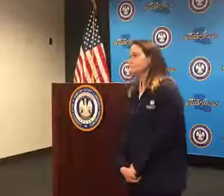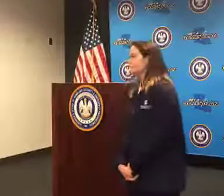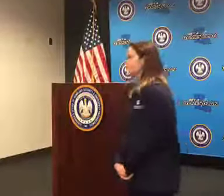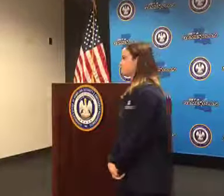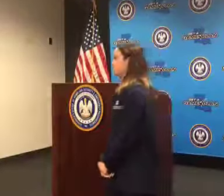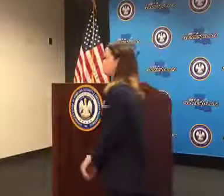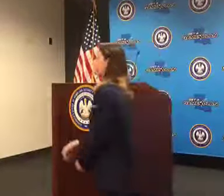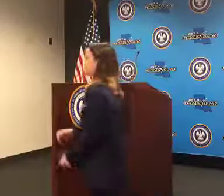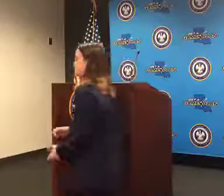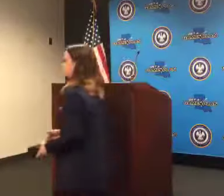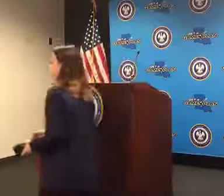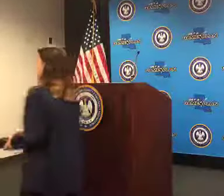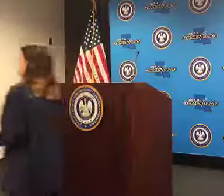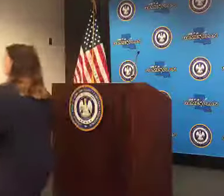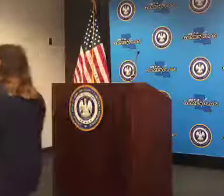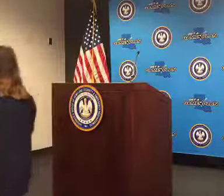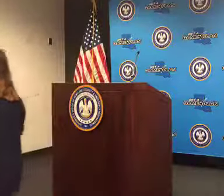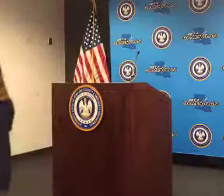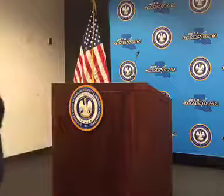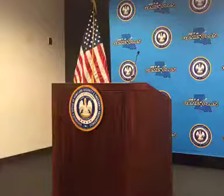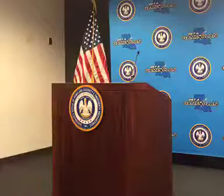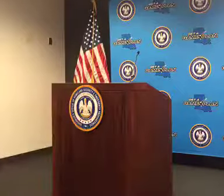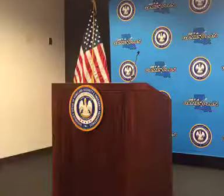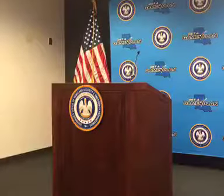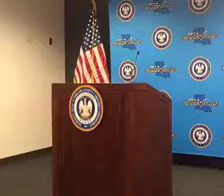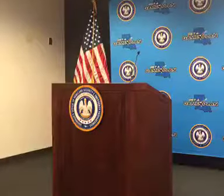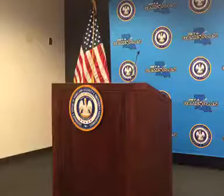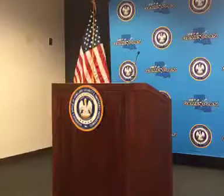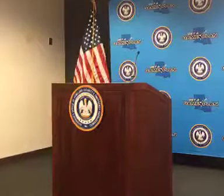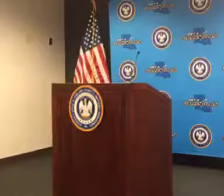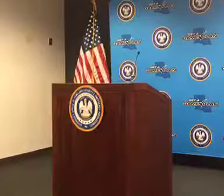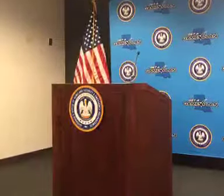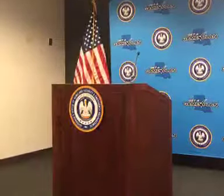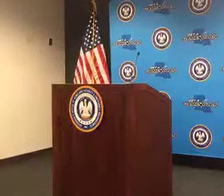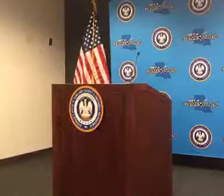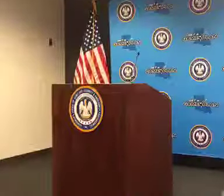love. Did you have enough battery? Yeah. For now. For now. We run out of power.